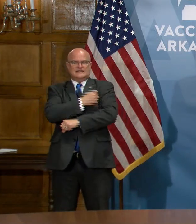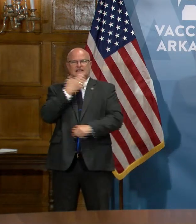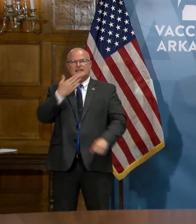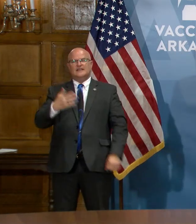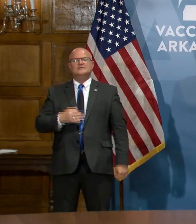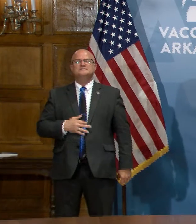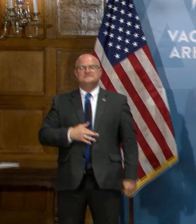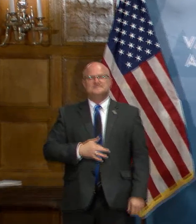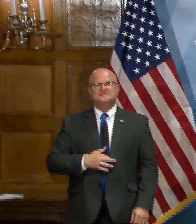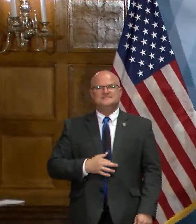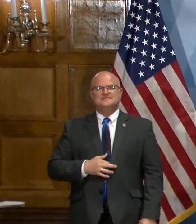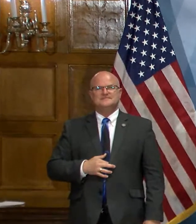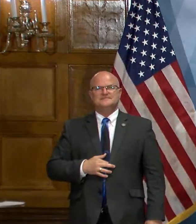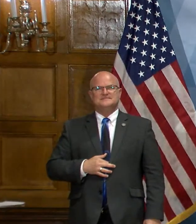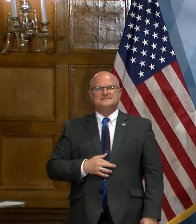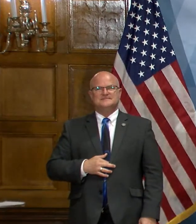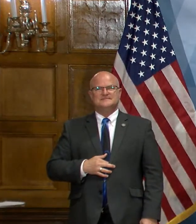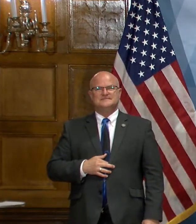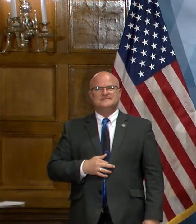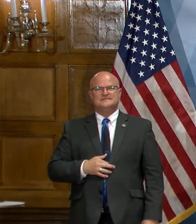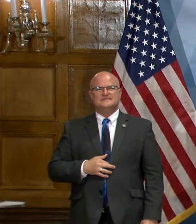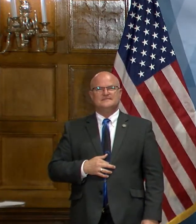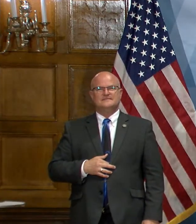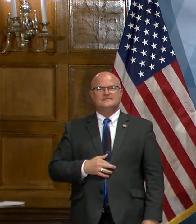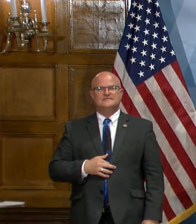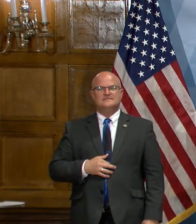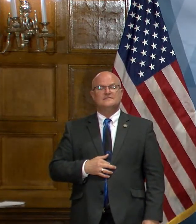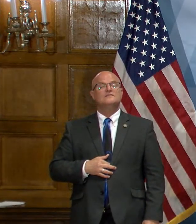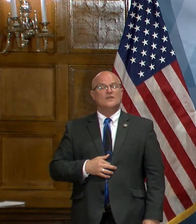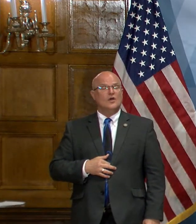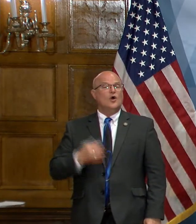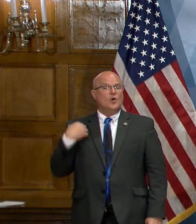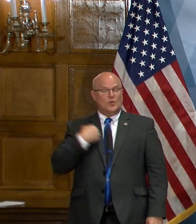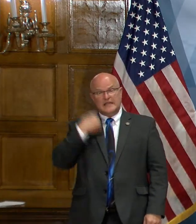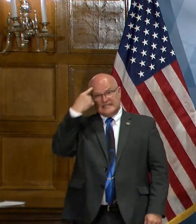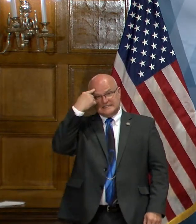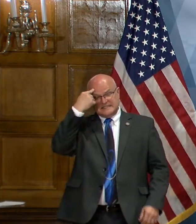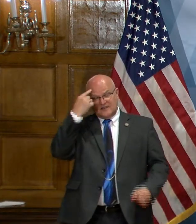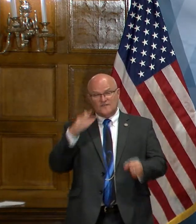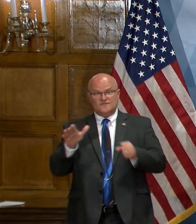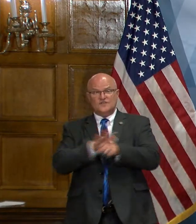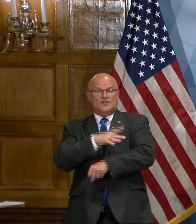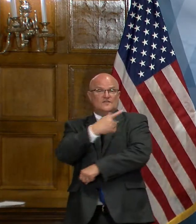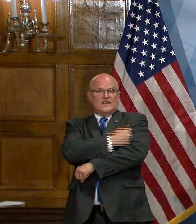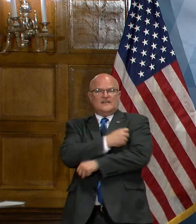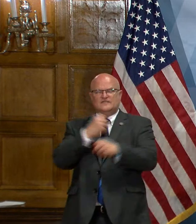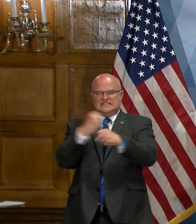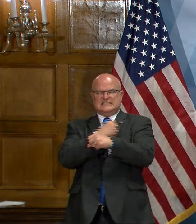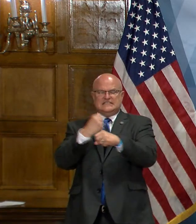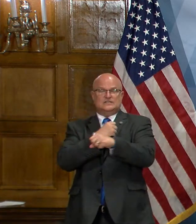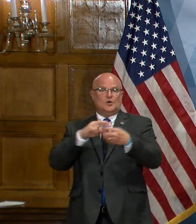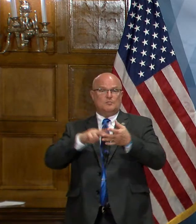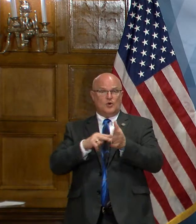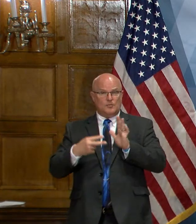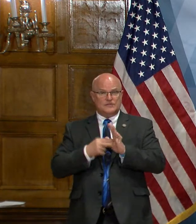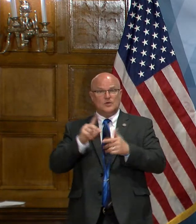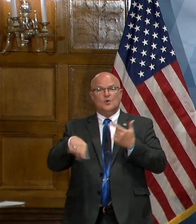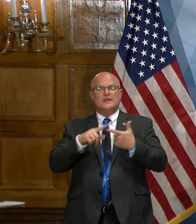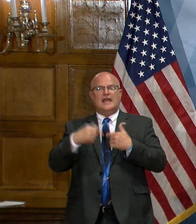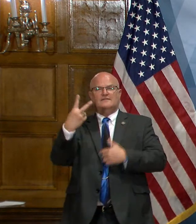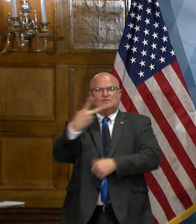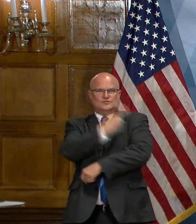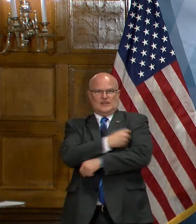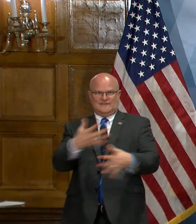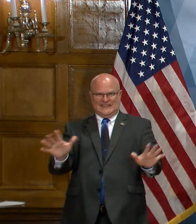you. Thank you. And we consider them fully vaccinated for statistical purposes when they have